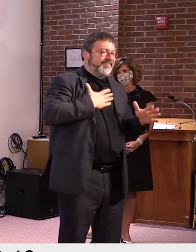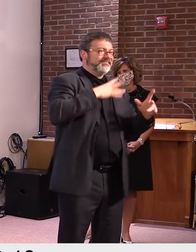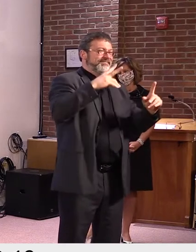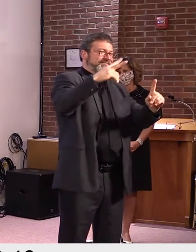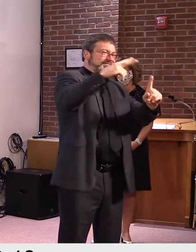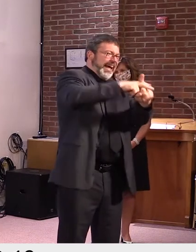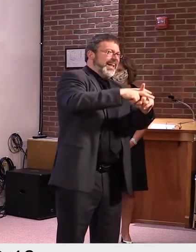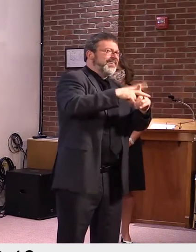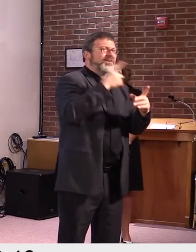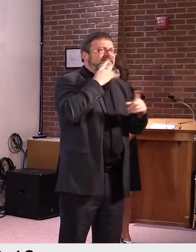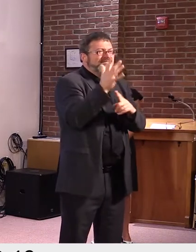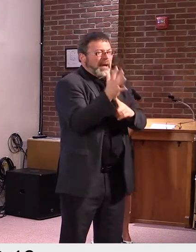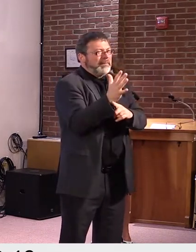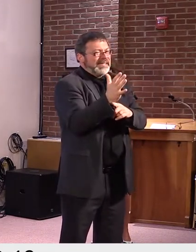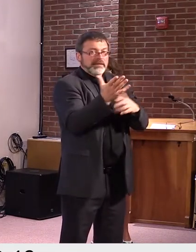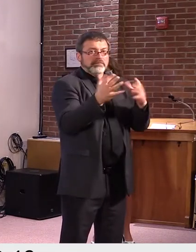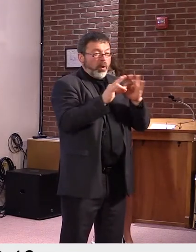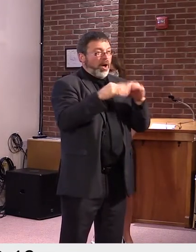Thank you.